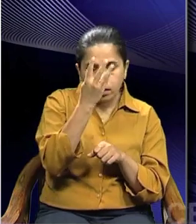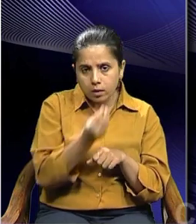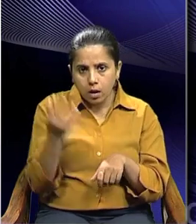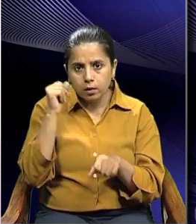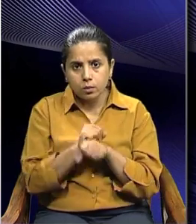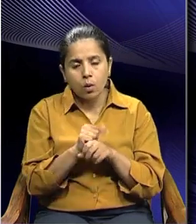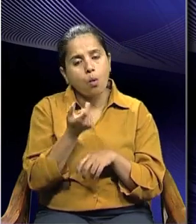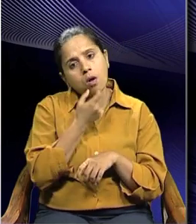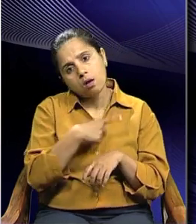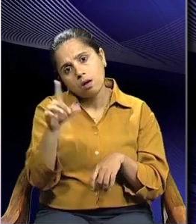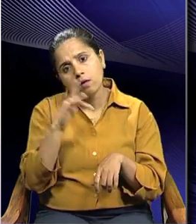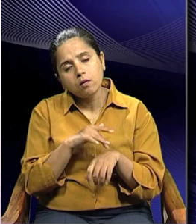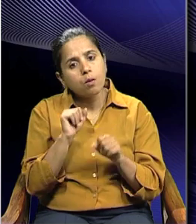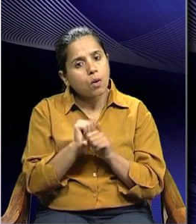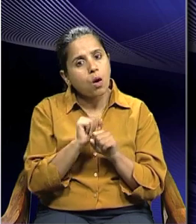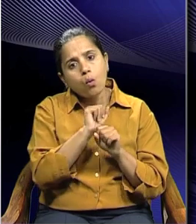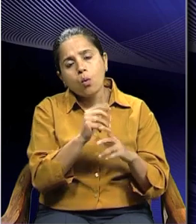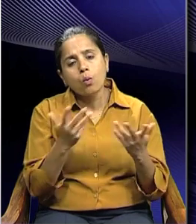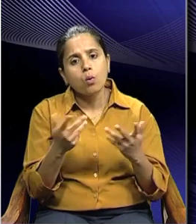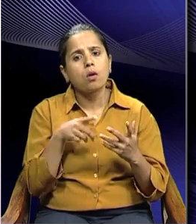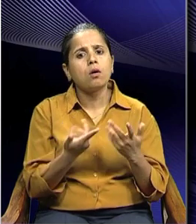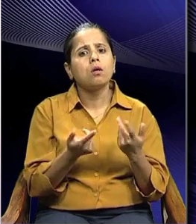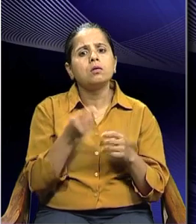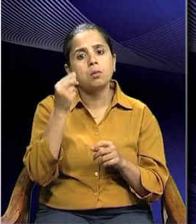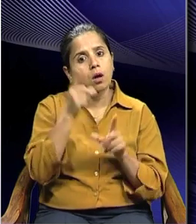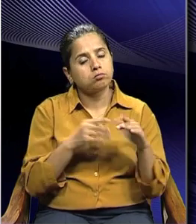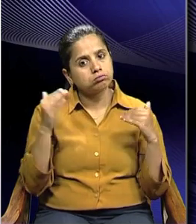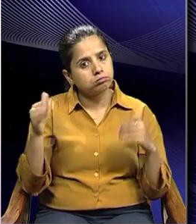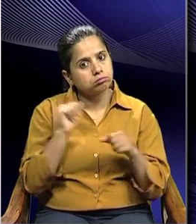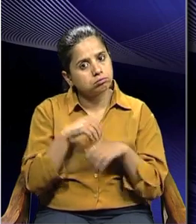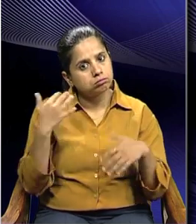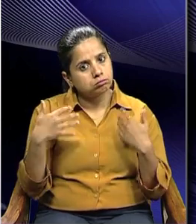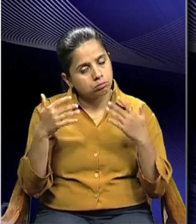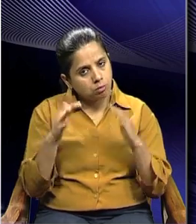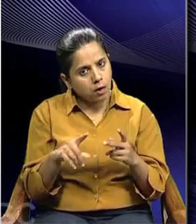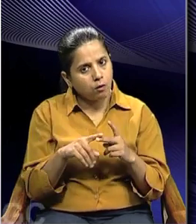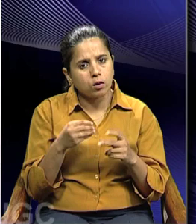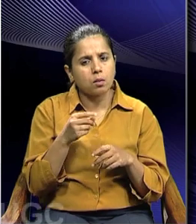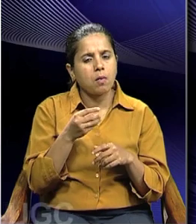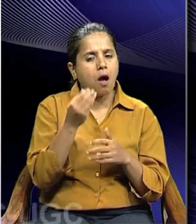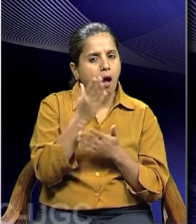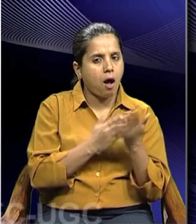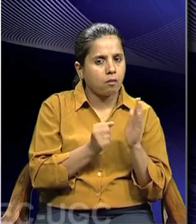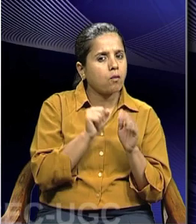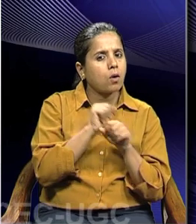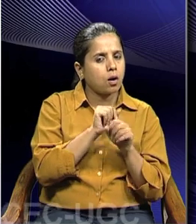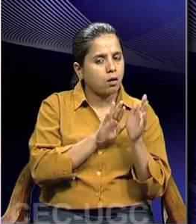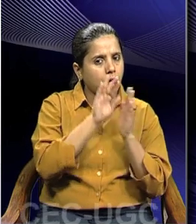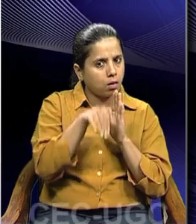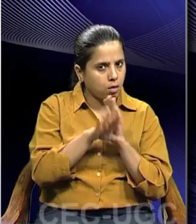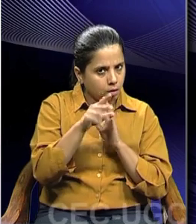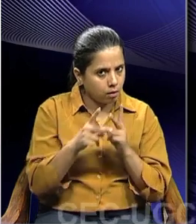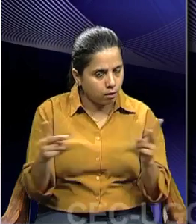Whether it is perennial in nature, that throughout the year you have customers, you find customers for your product, or